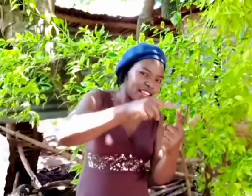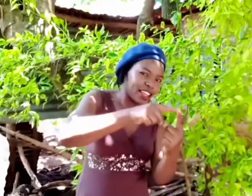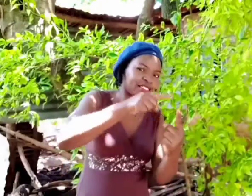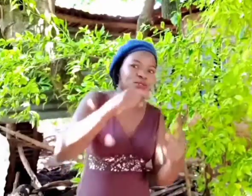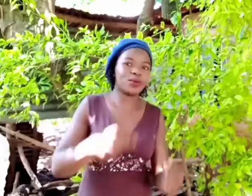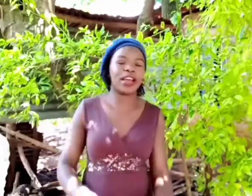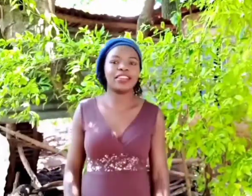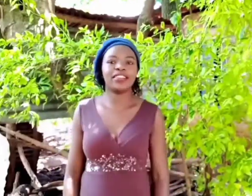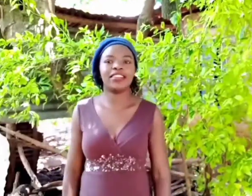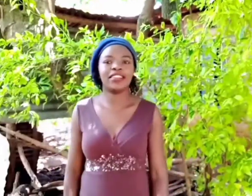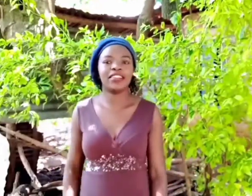Towards.